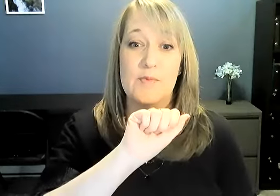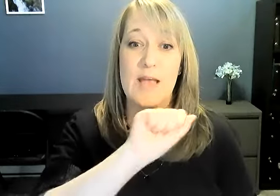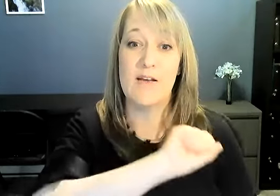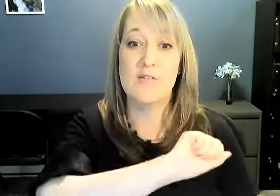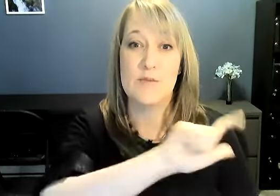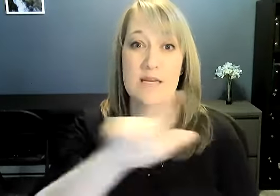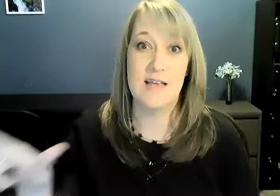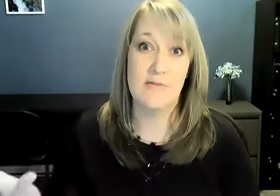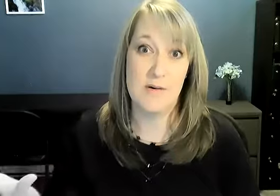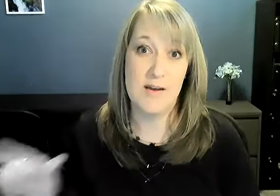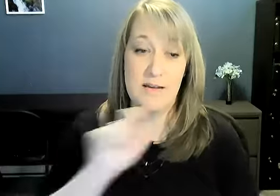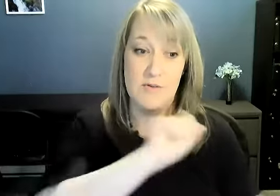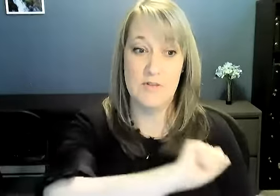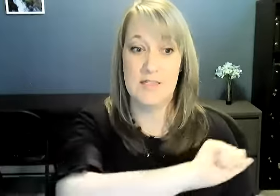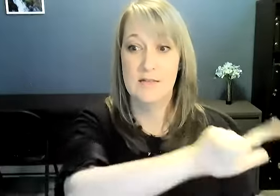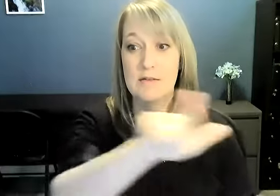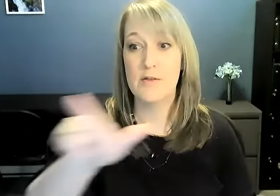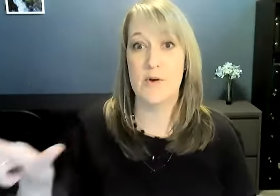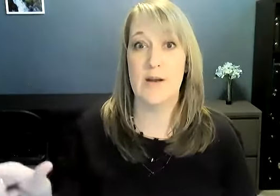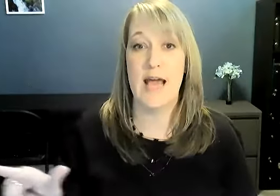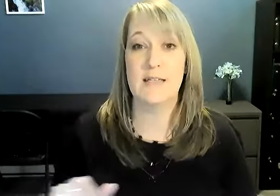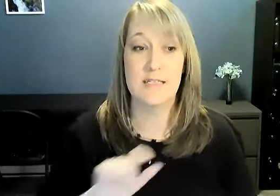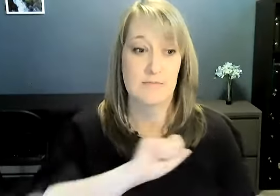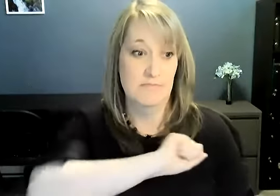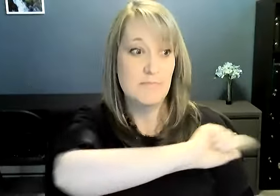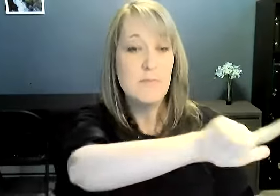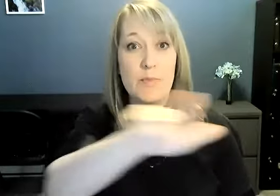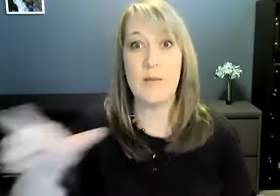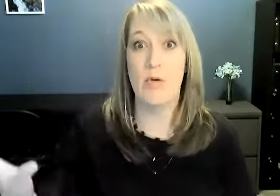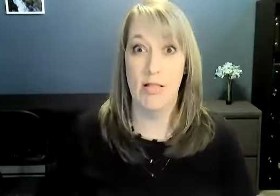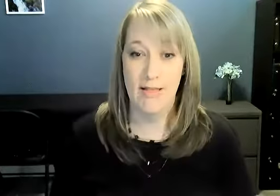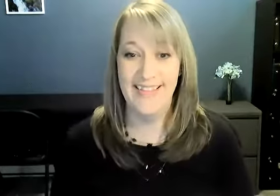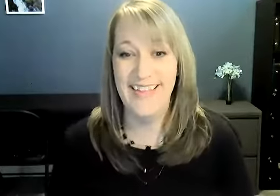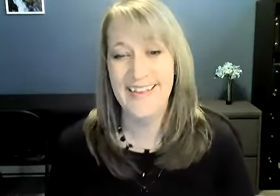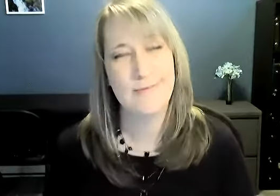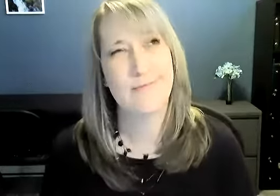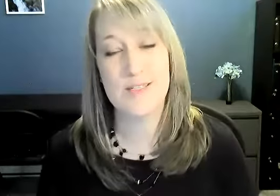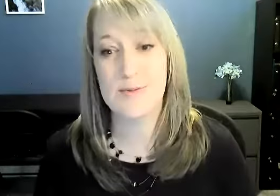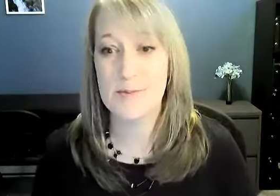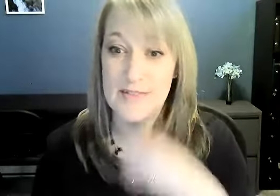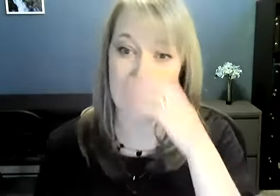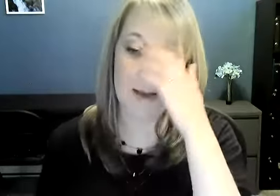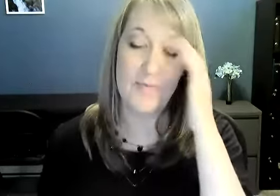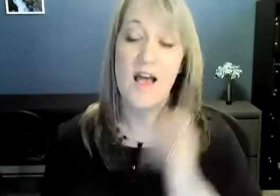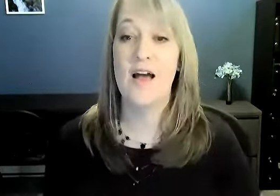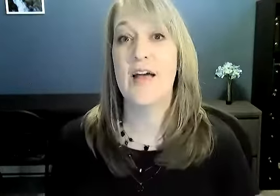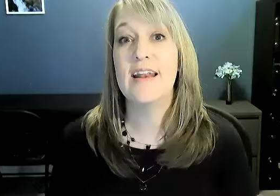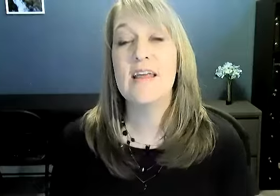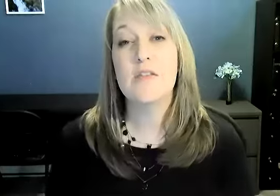And it also means everyone if you just throw it at people, which is a weird way of saying that. All right. The other